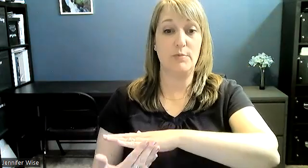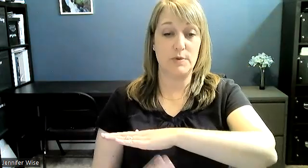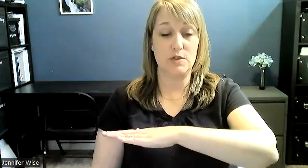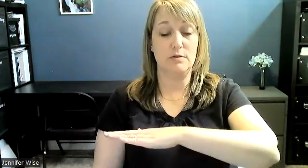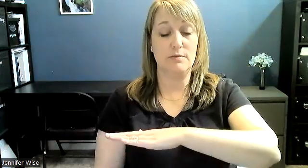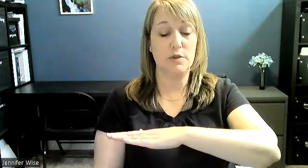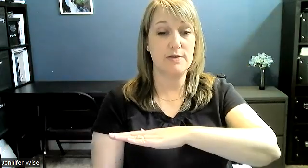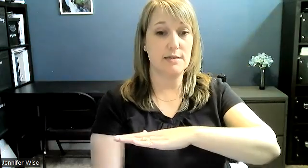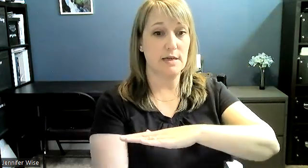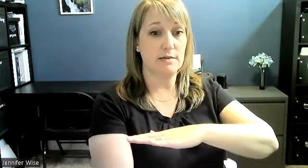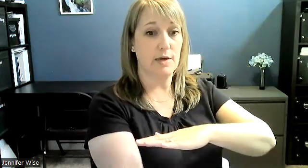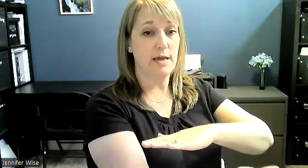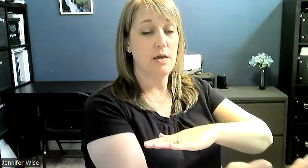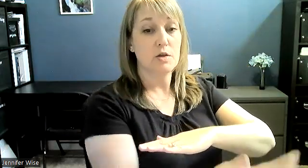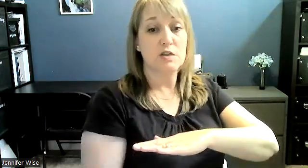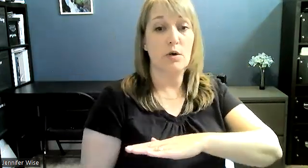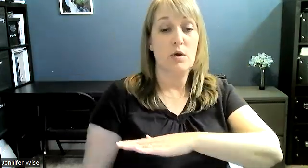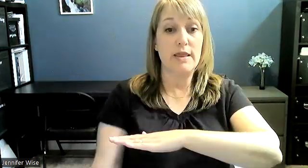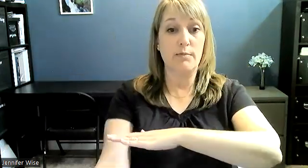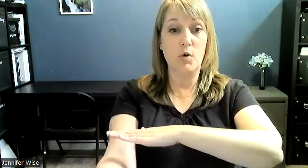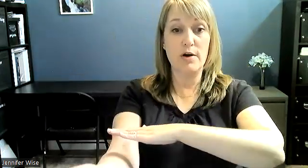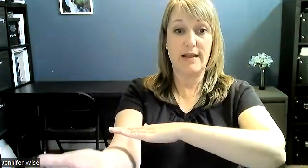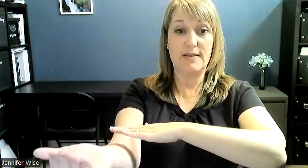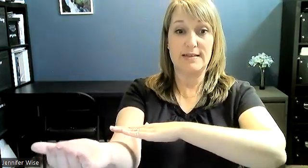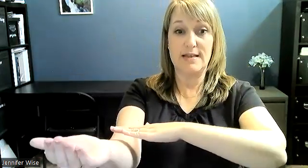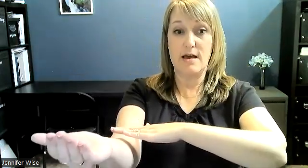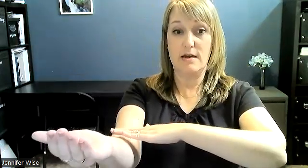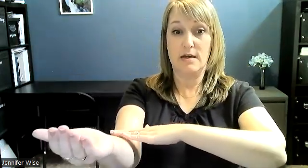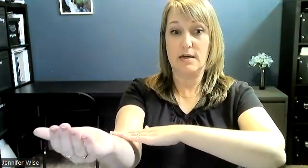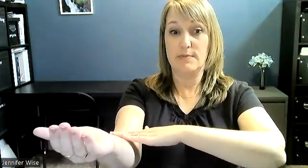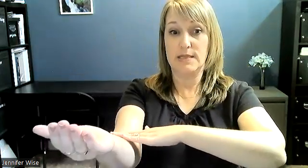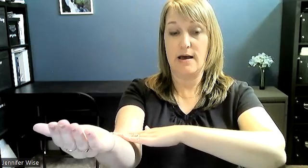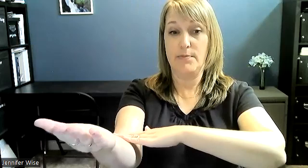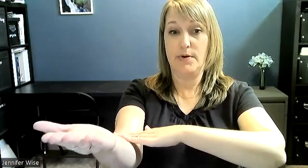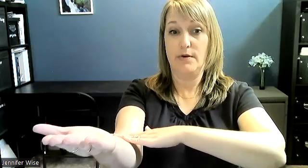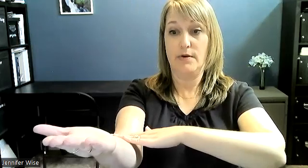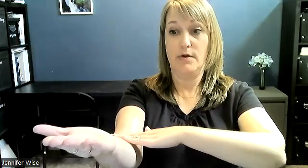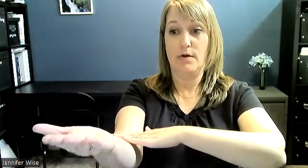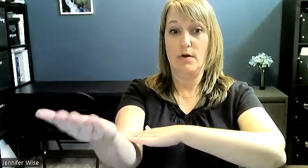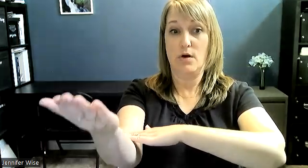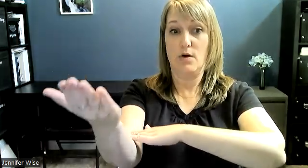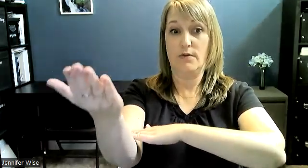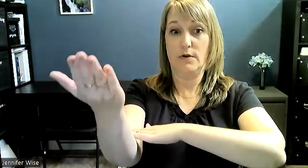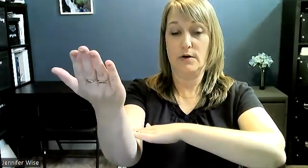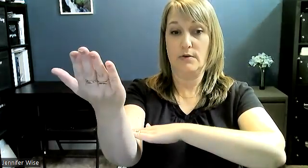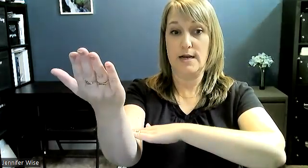you as you learn these signs. Okay, so in the morning, the sun comes up over the